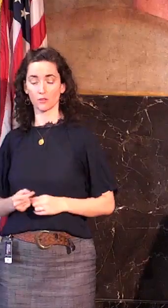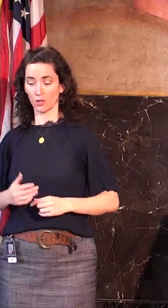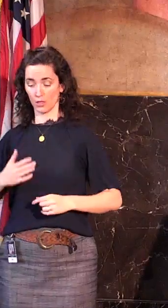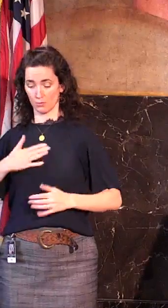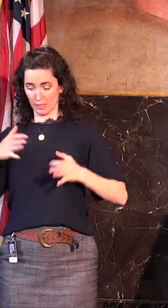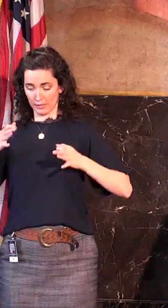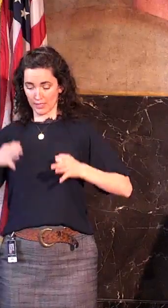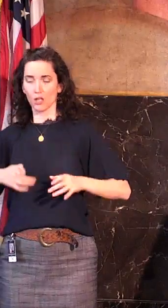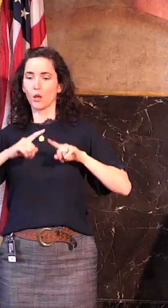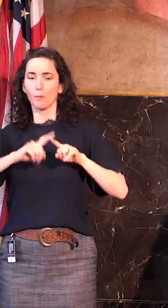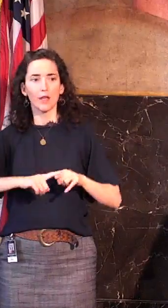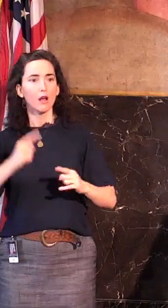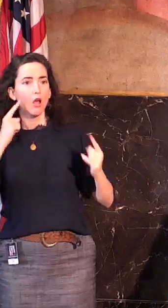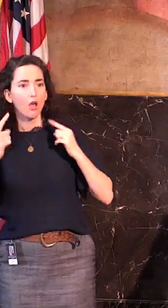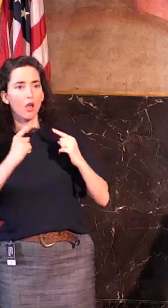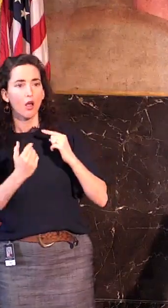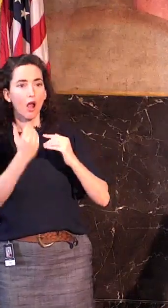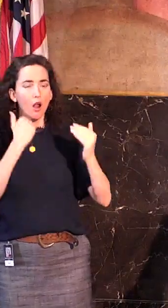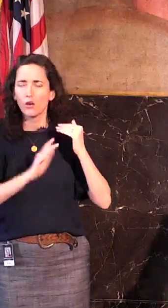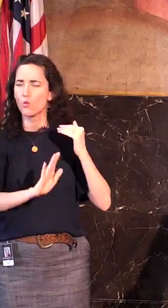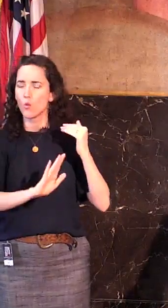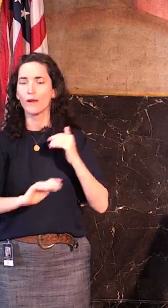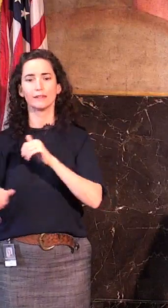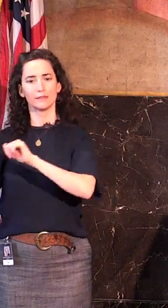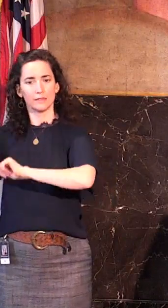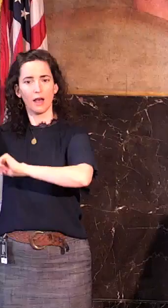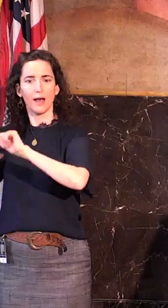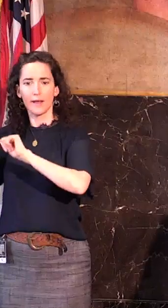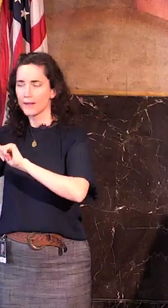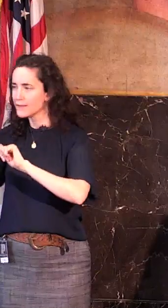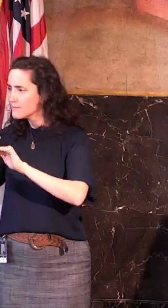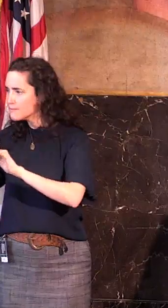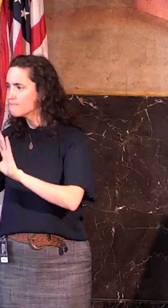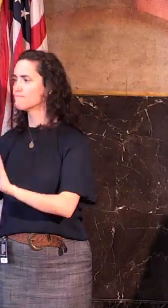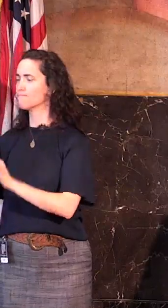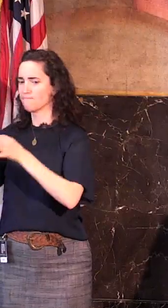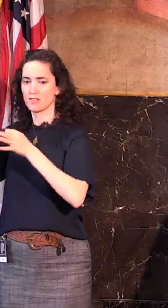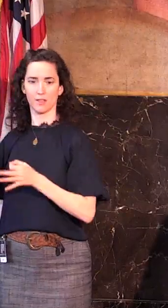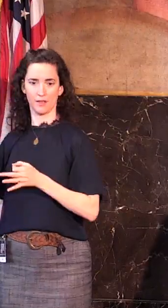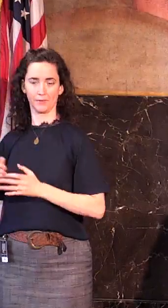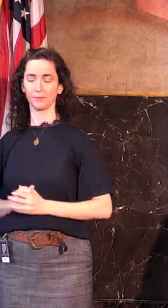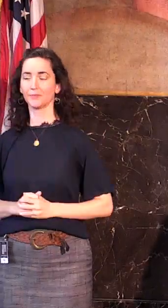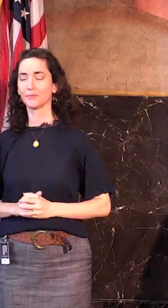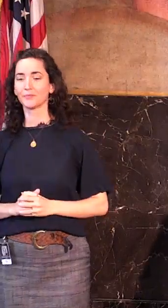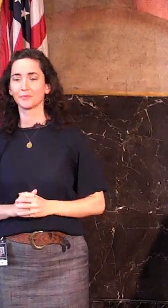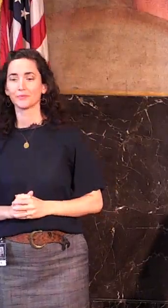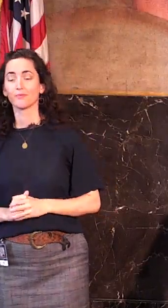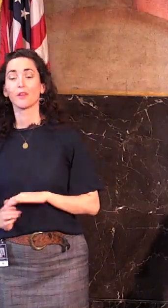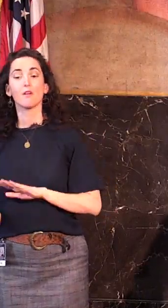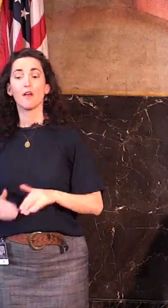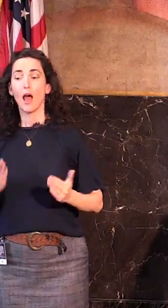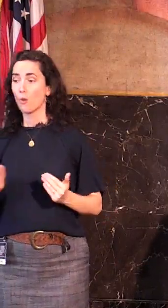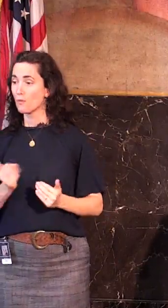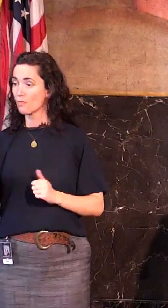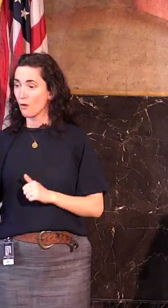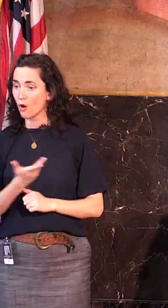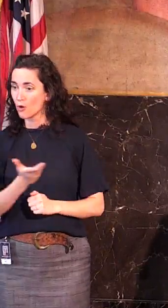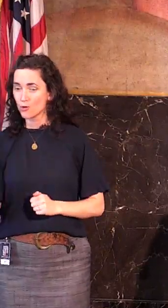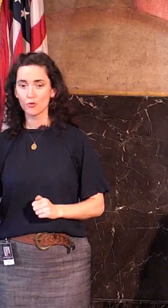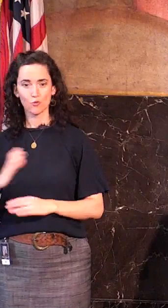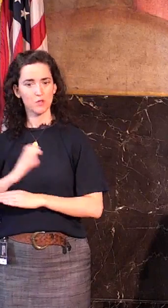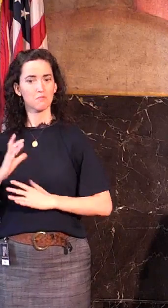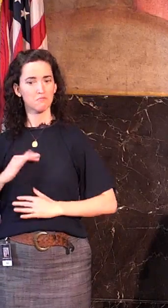science. I do hope everyone had a wonderful Christmas and New Year's.